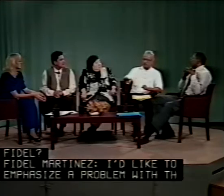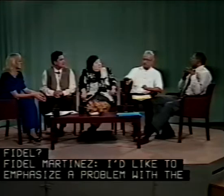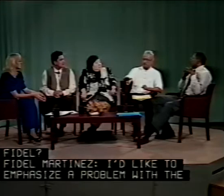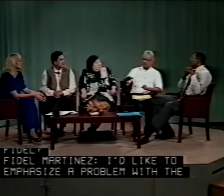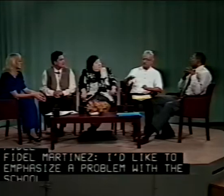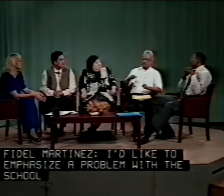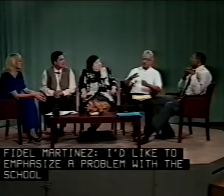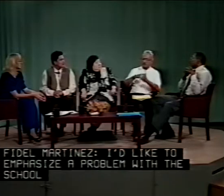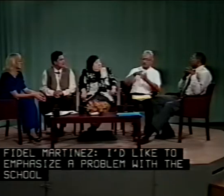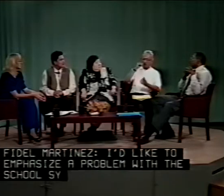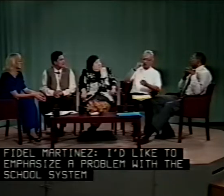where deaf children